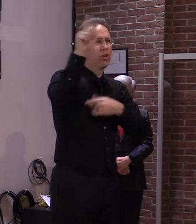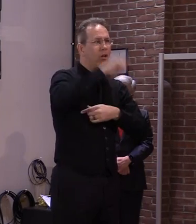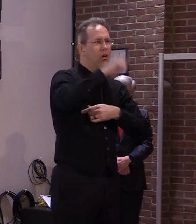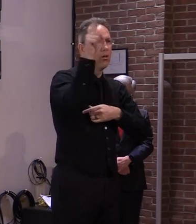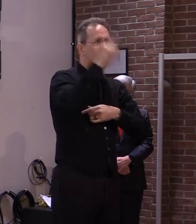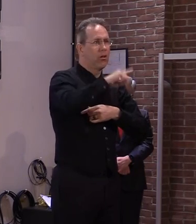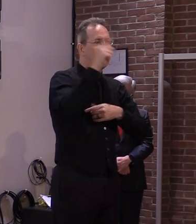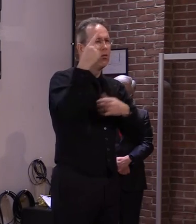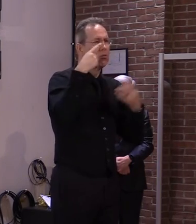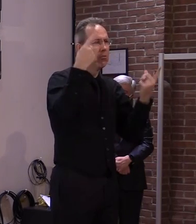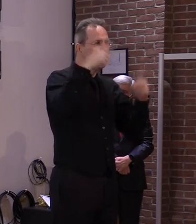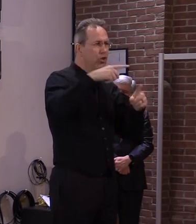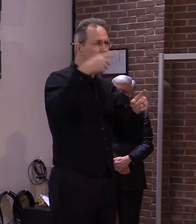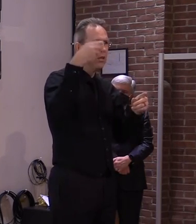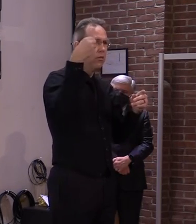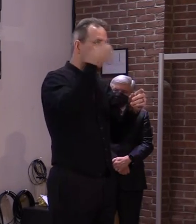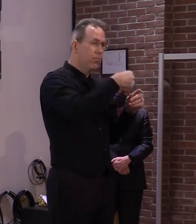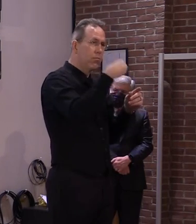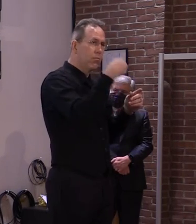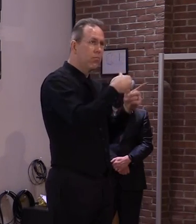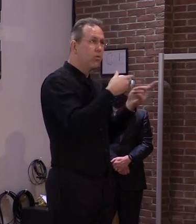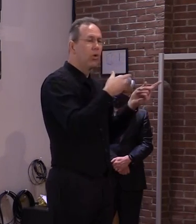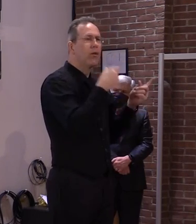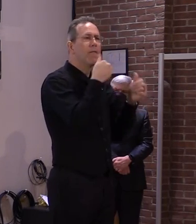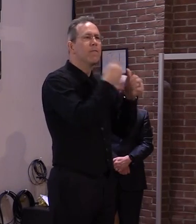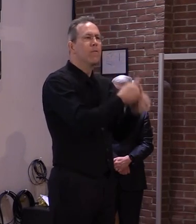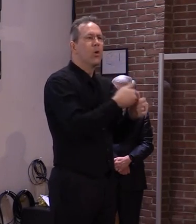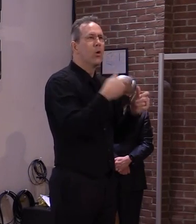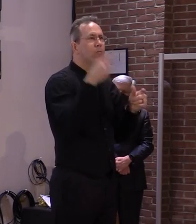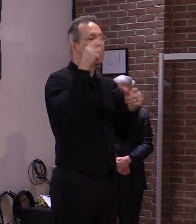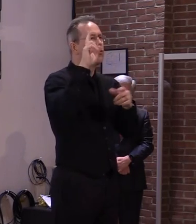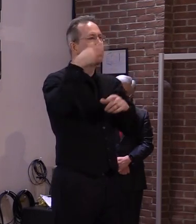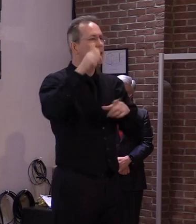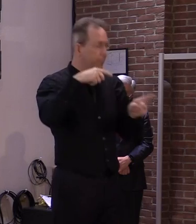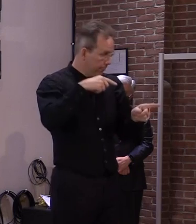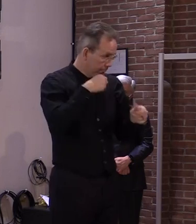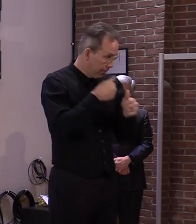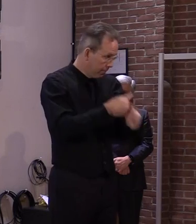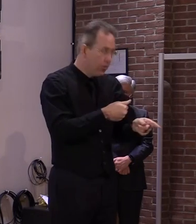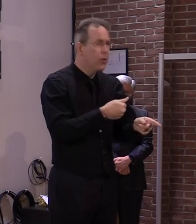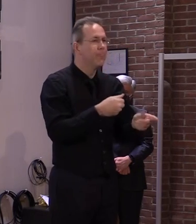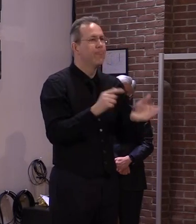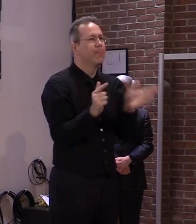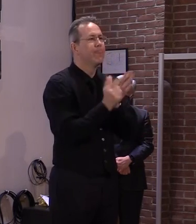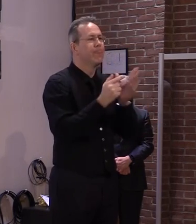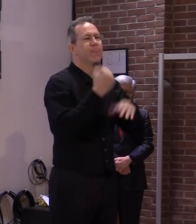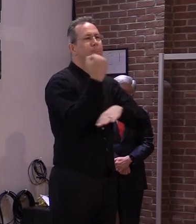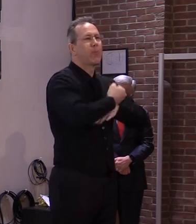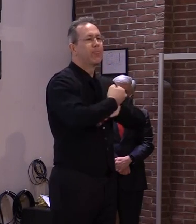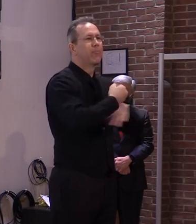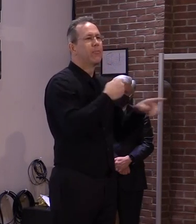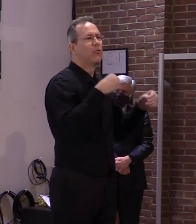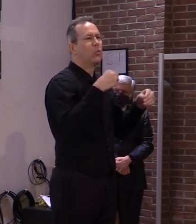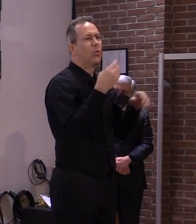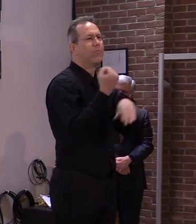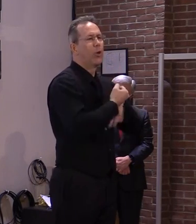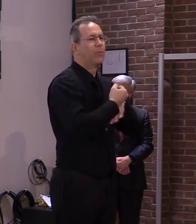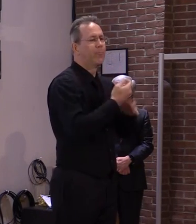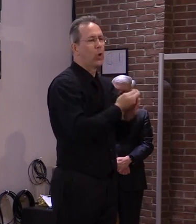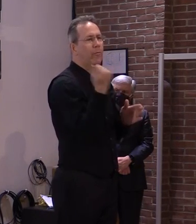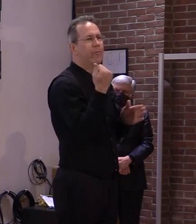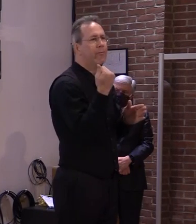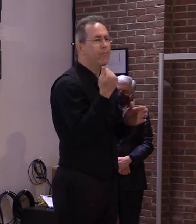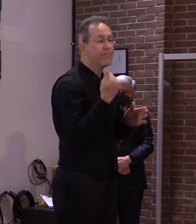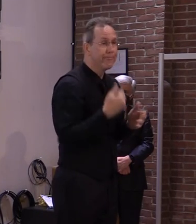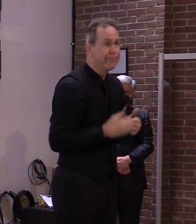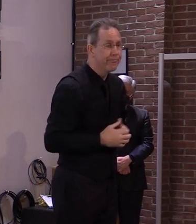non-conformance, because they weren't conforming to the agreement they signed. Part of that was due to the mask mandate that we had